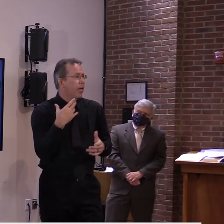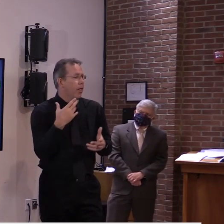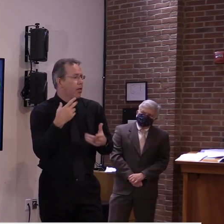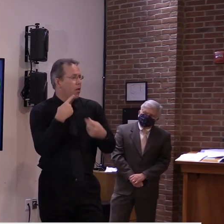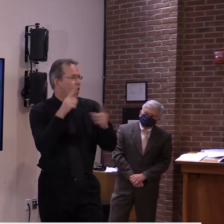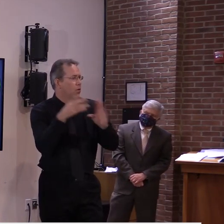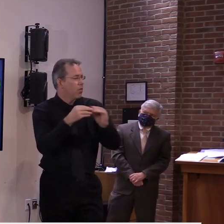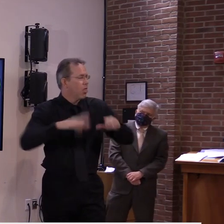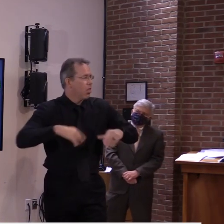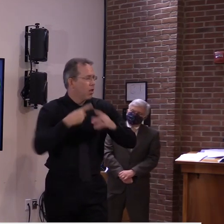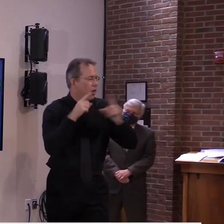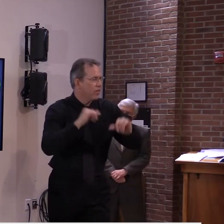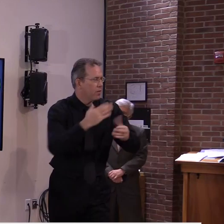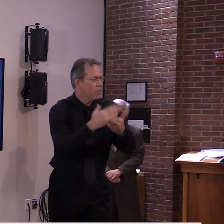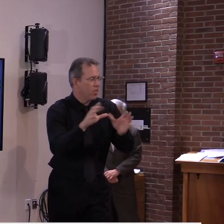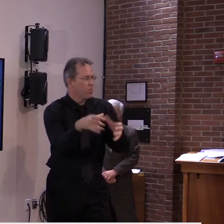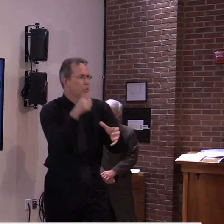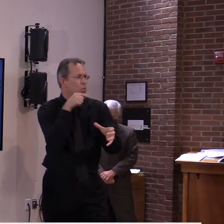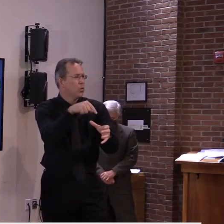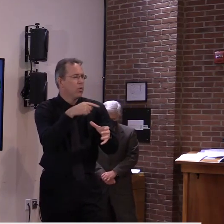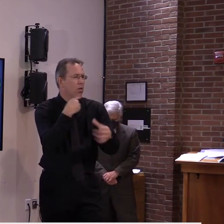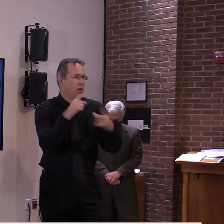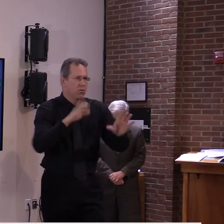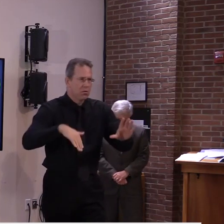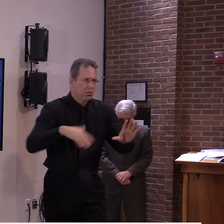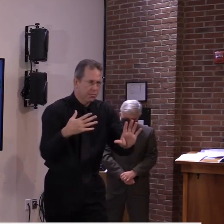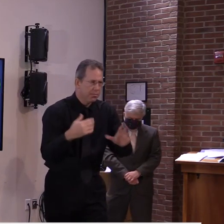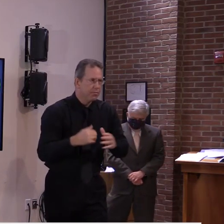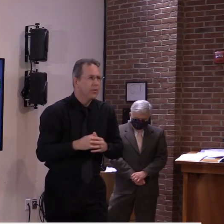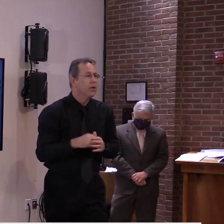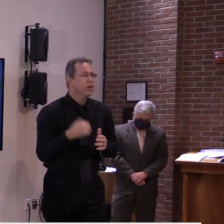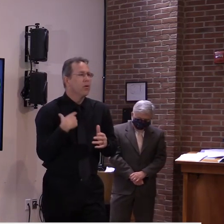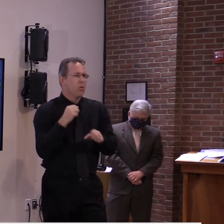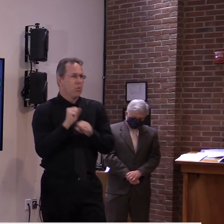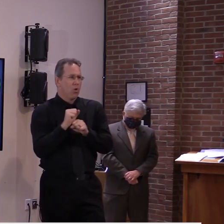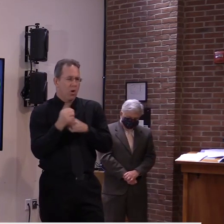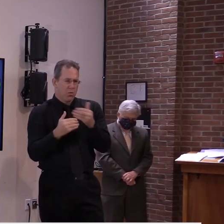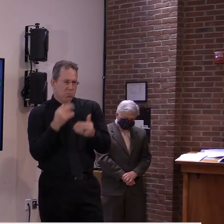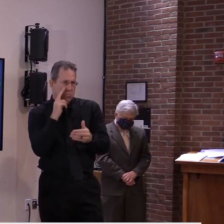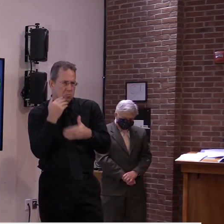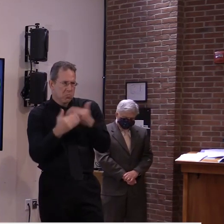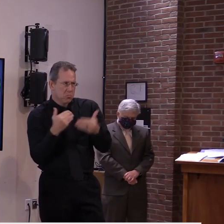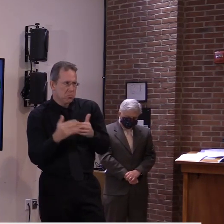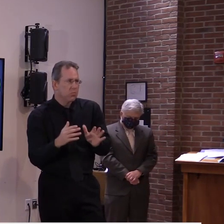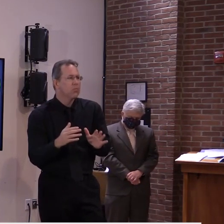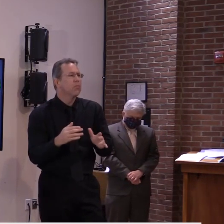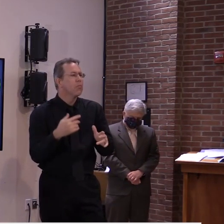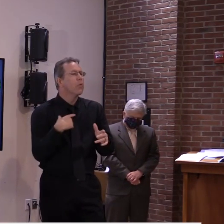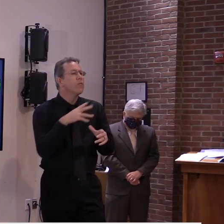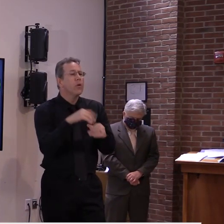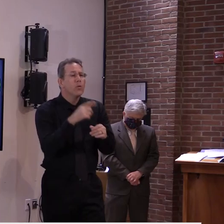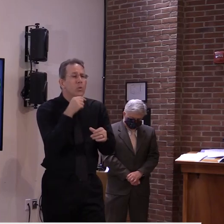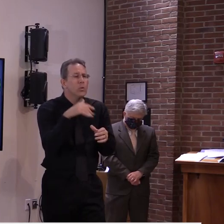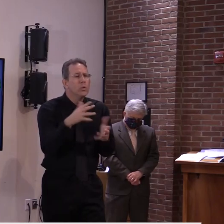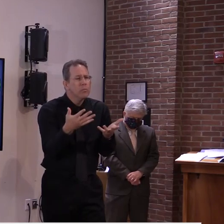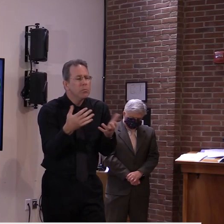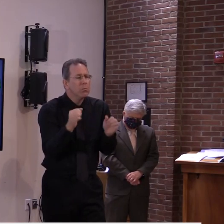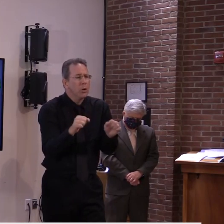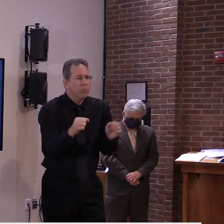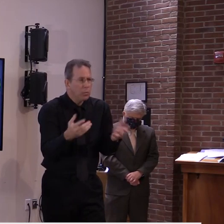there's plenty of background work that everybody's aware of that involves people who